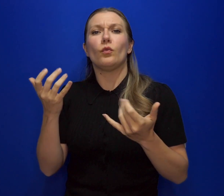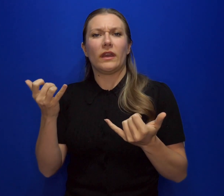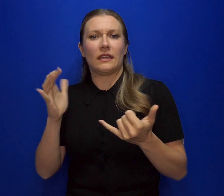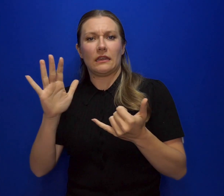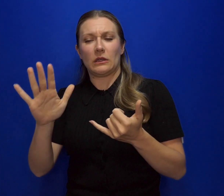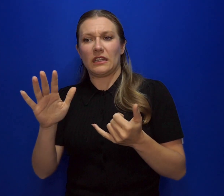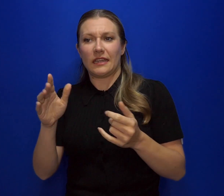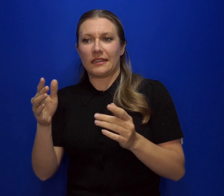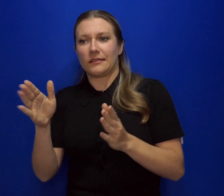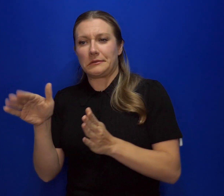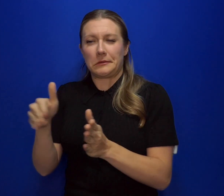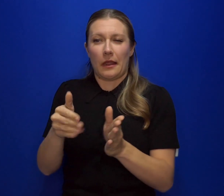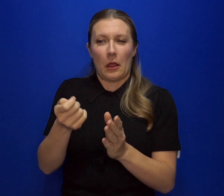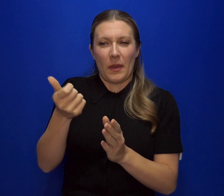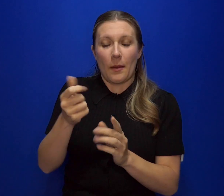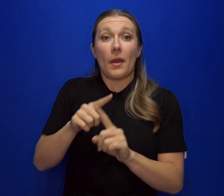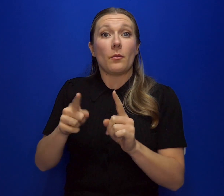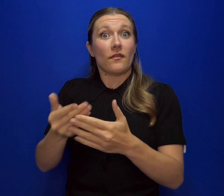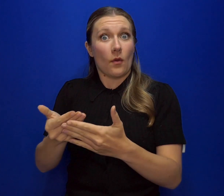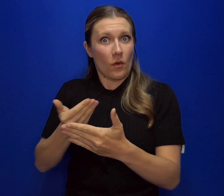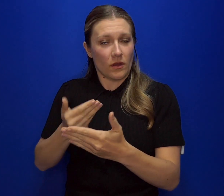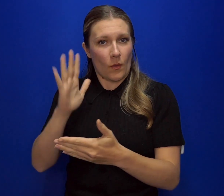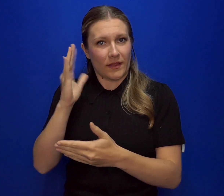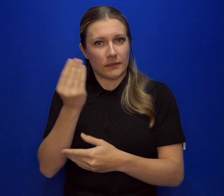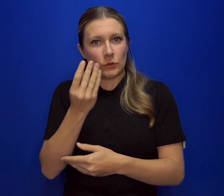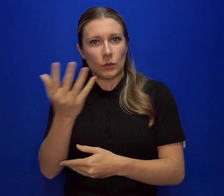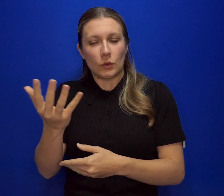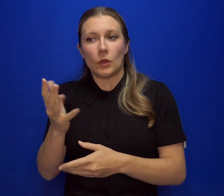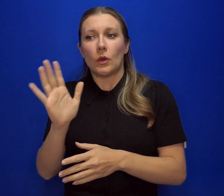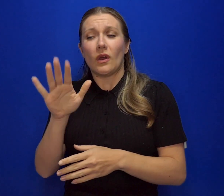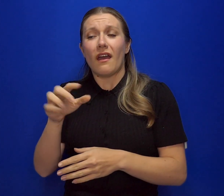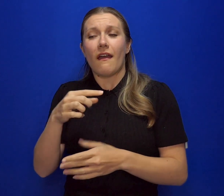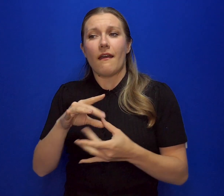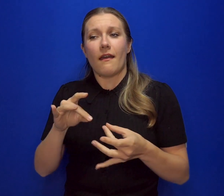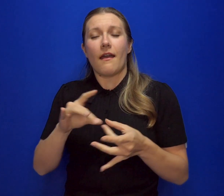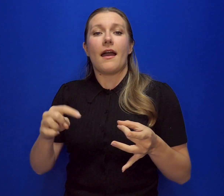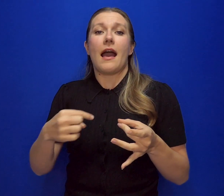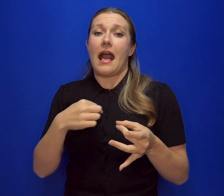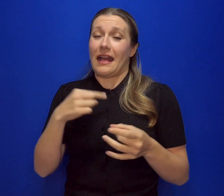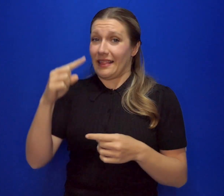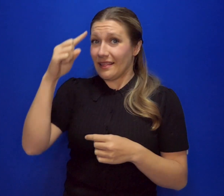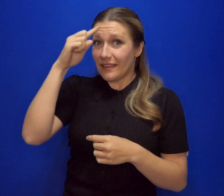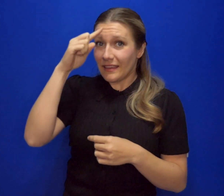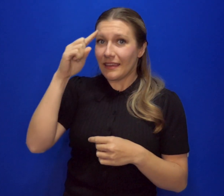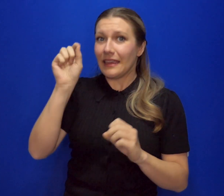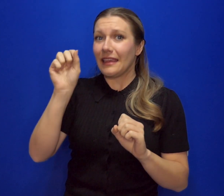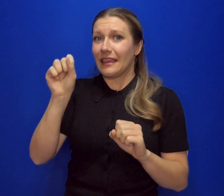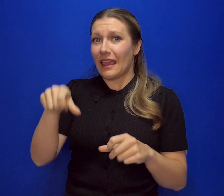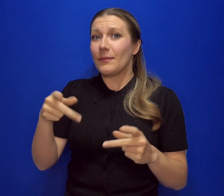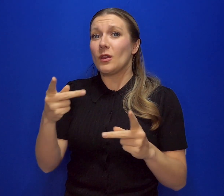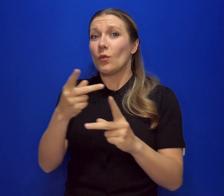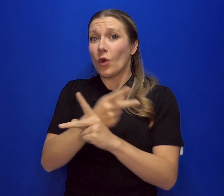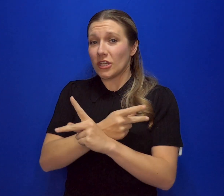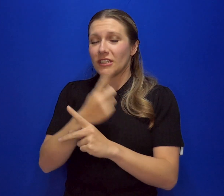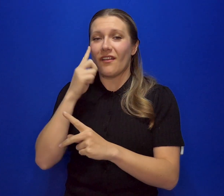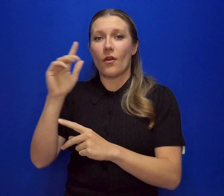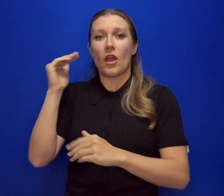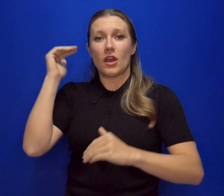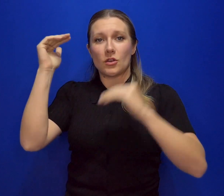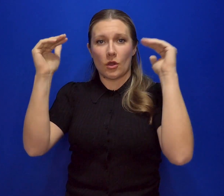we're going to kind of segue here a little bit. Before we do, though, I want to say, I think it can be worse for adults that are